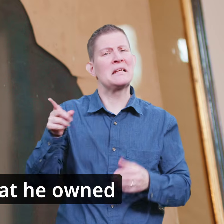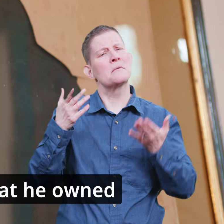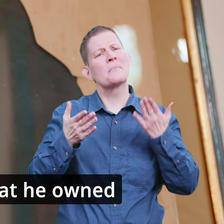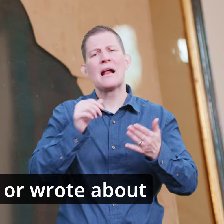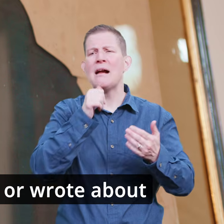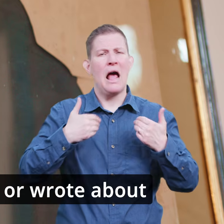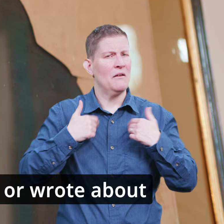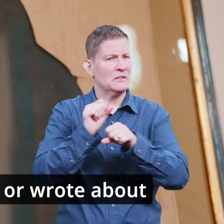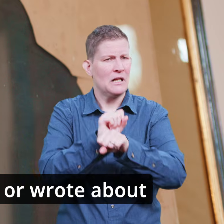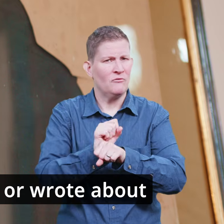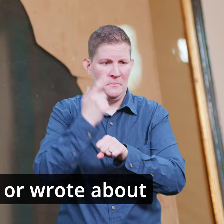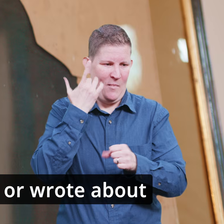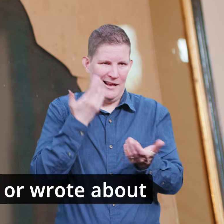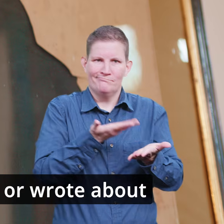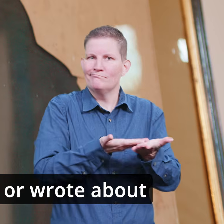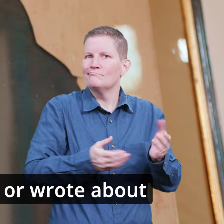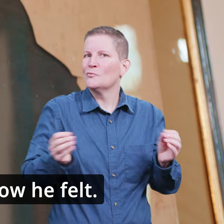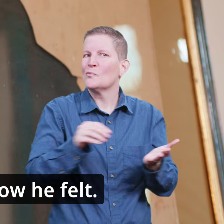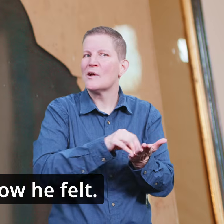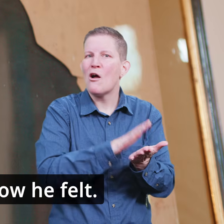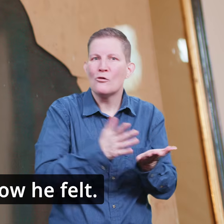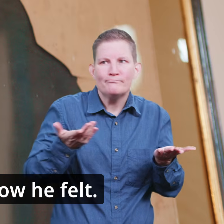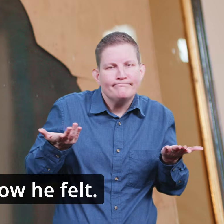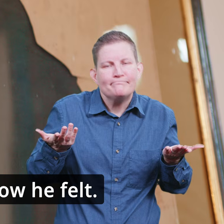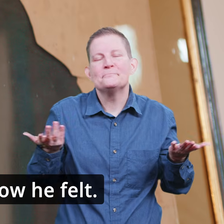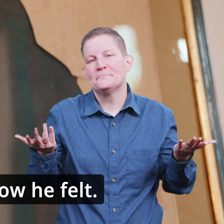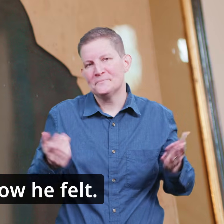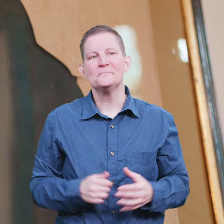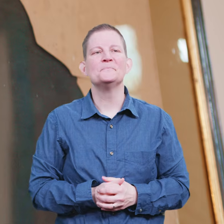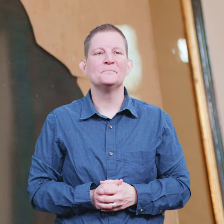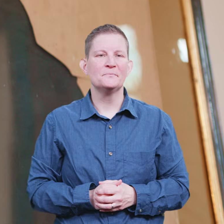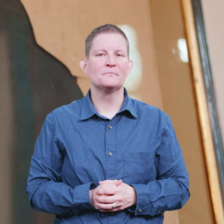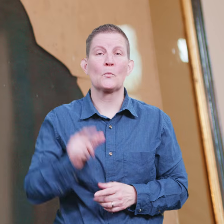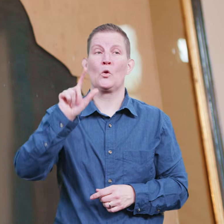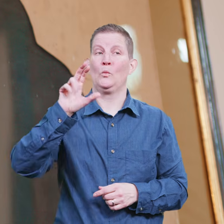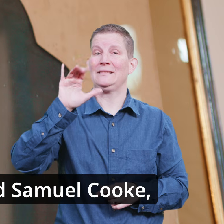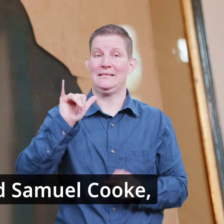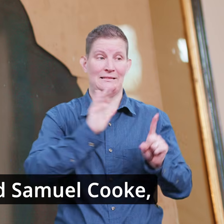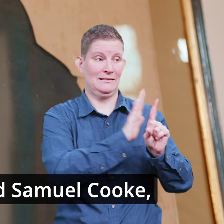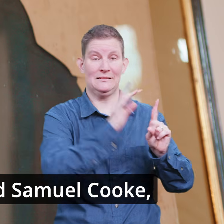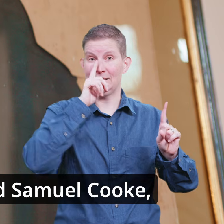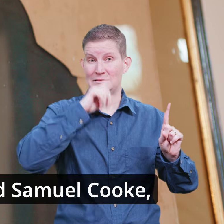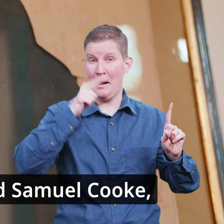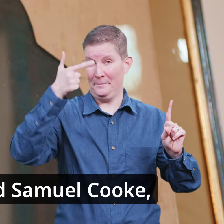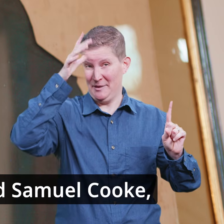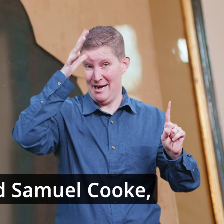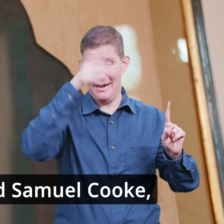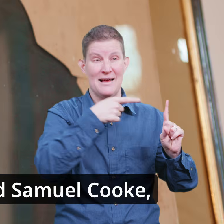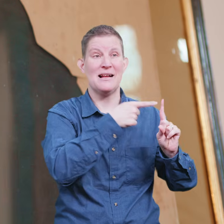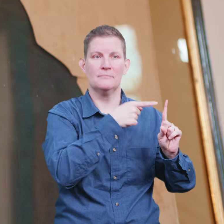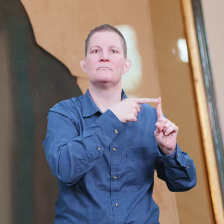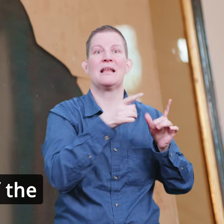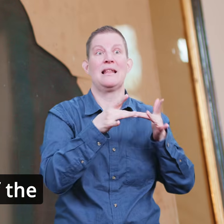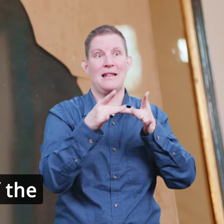evidence that he owned slaves, but he never spoke or wrote about it, so we don't know how he felt. Lucy's stepfather, Reverend